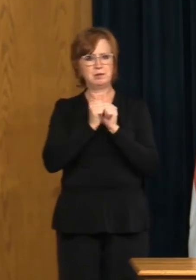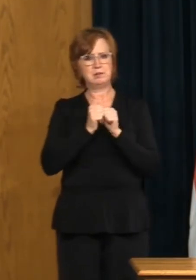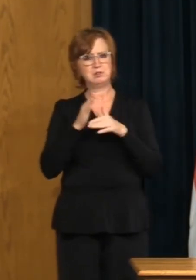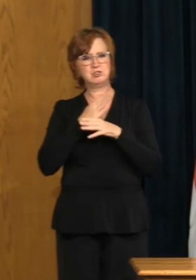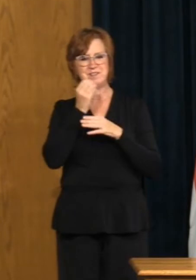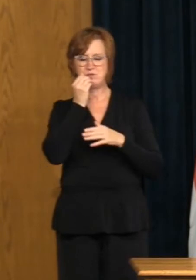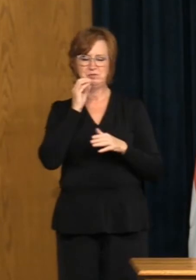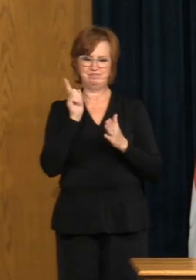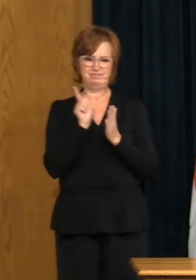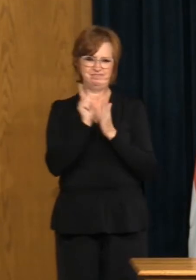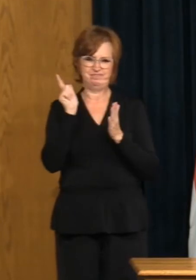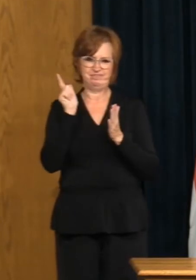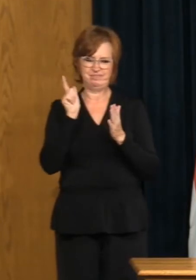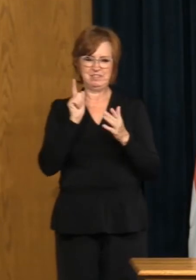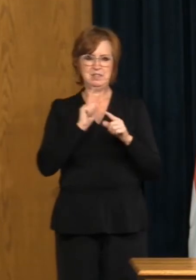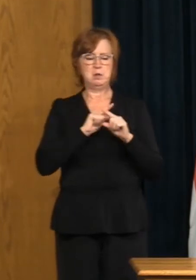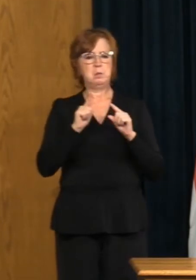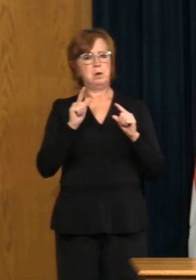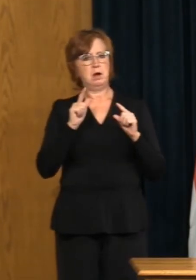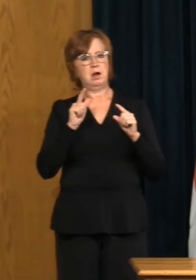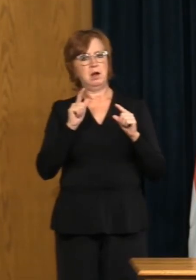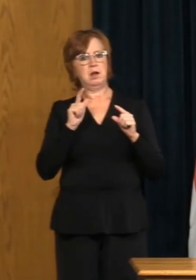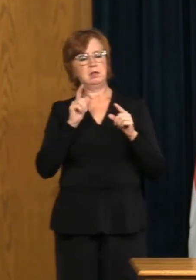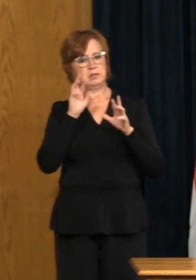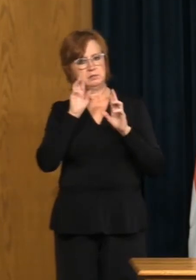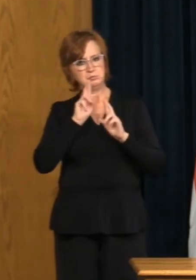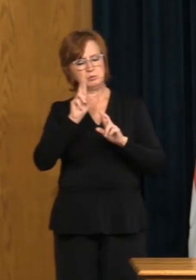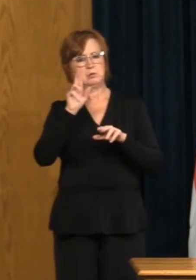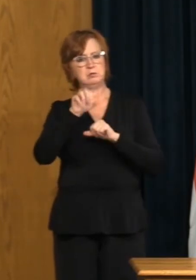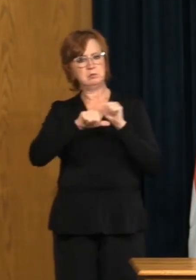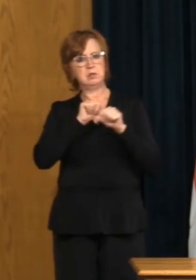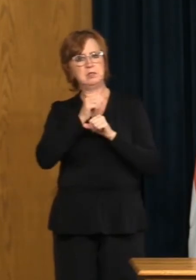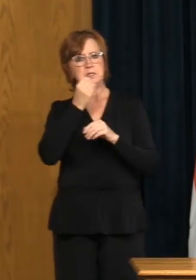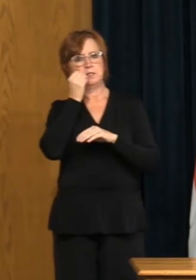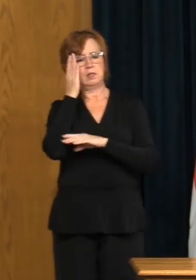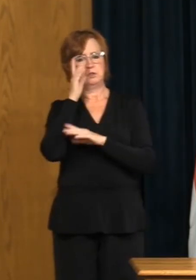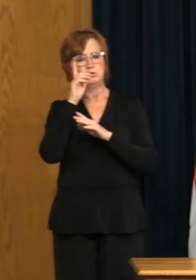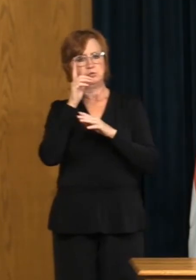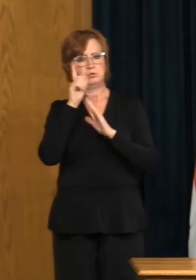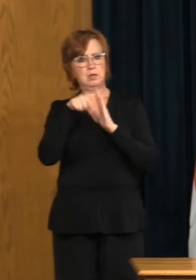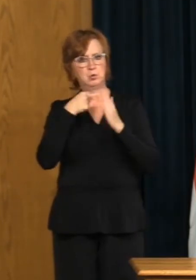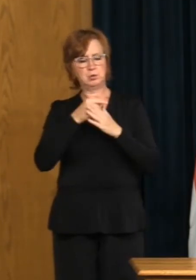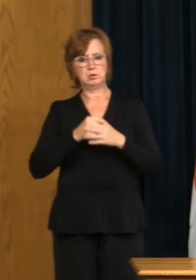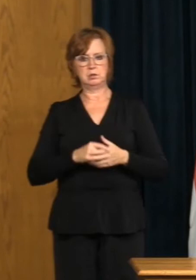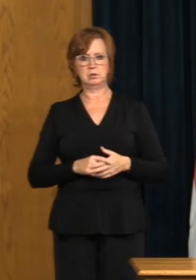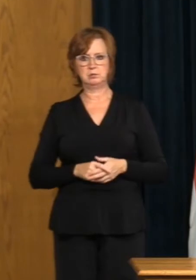masks are just one layer that is very effective, and we've seen that throughout our workplaces.